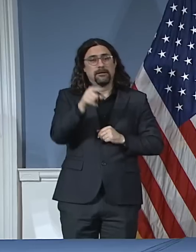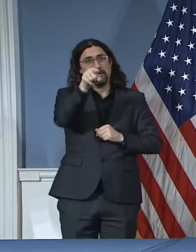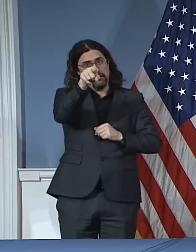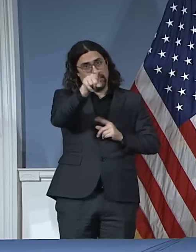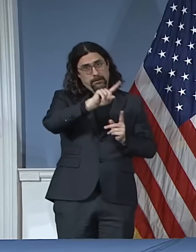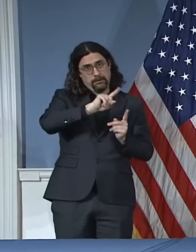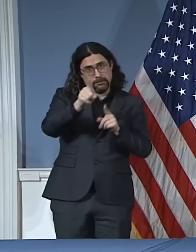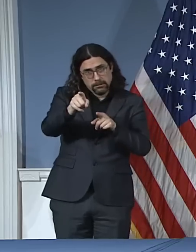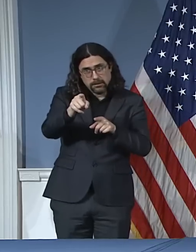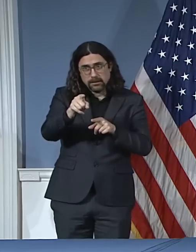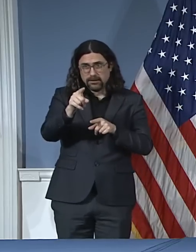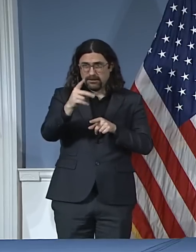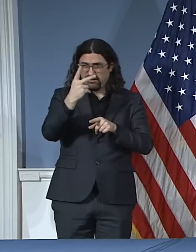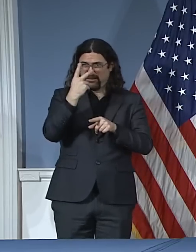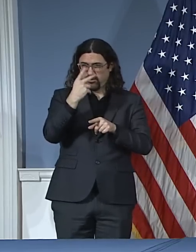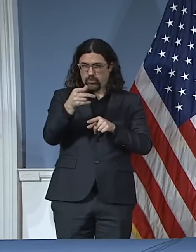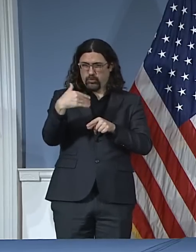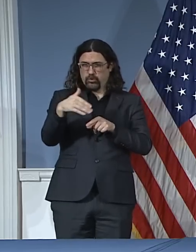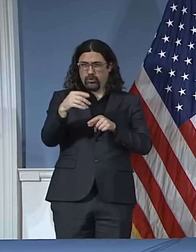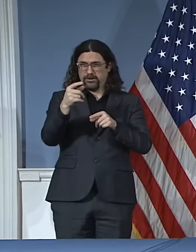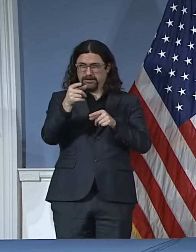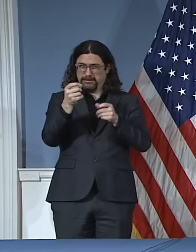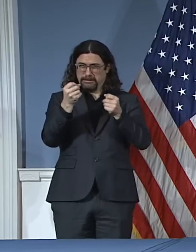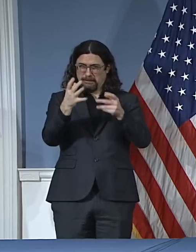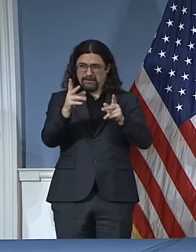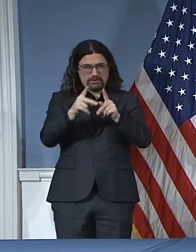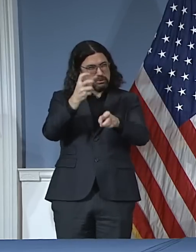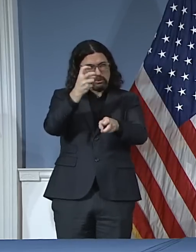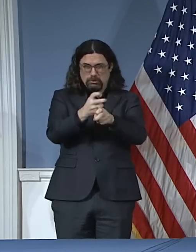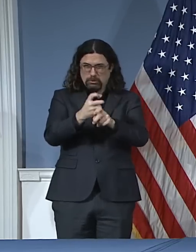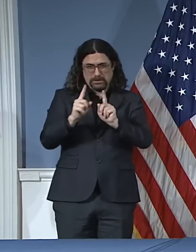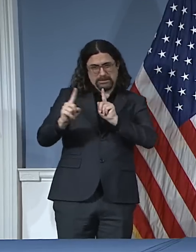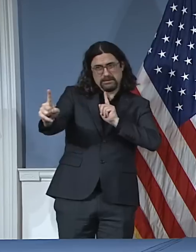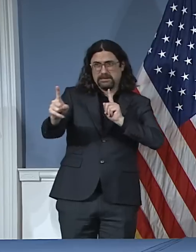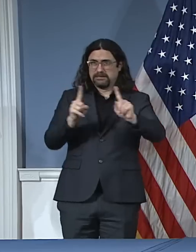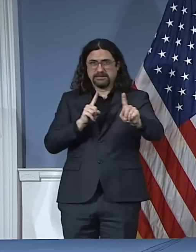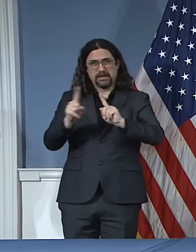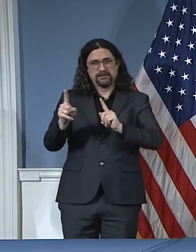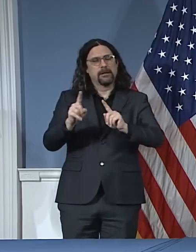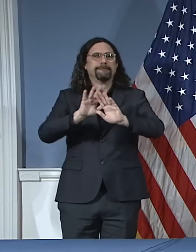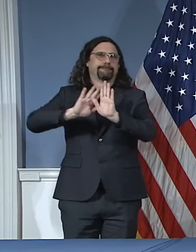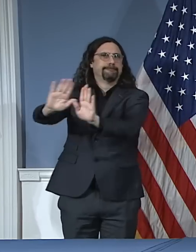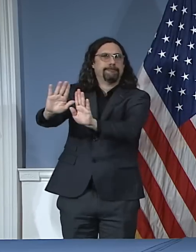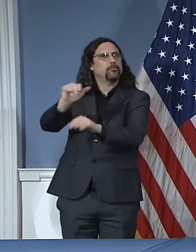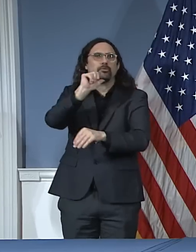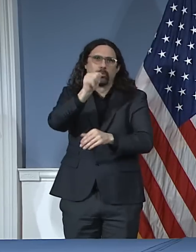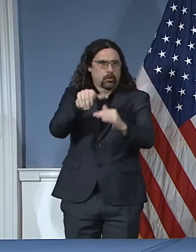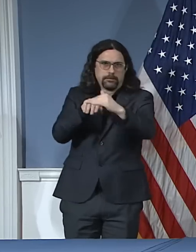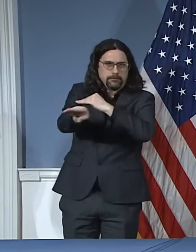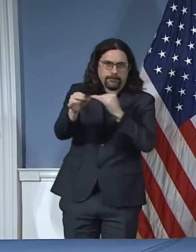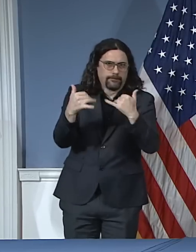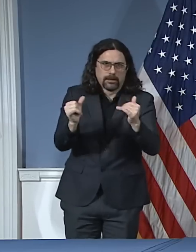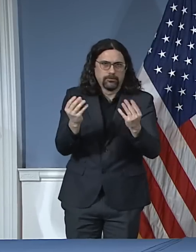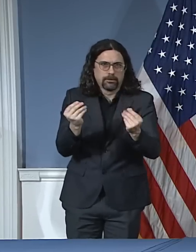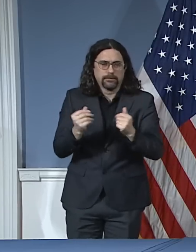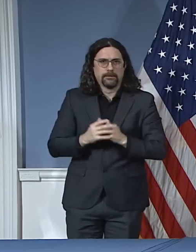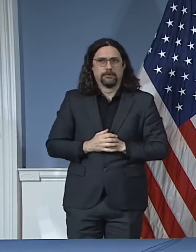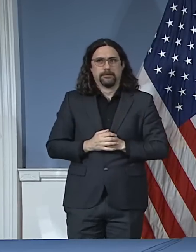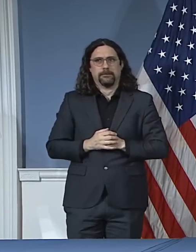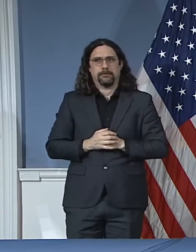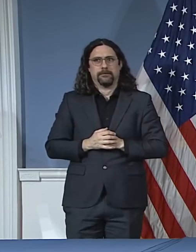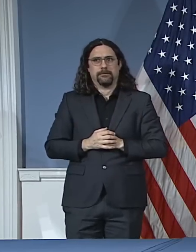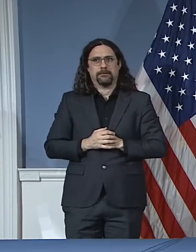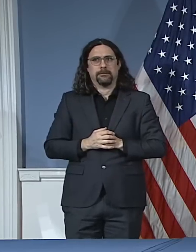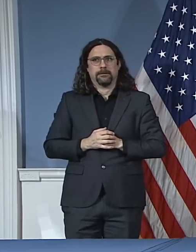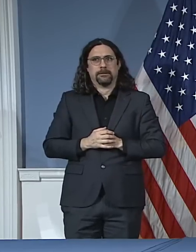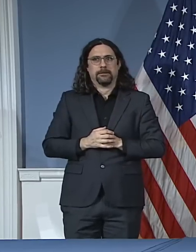feet away from people who are not part of your family, don't go on the playground. If our police, our parks enforcement officers, or